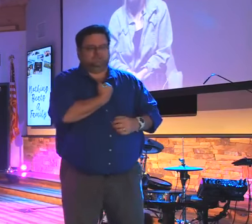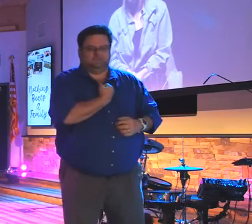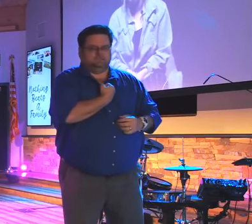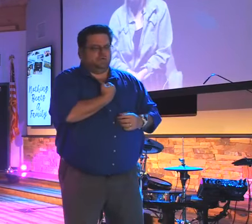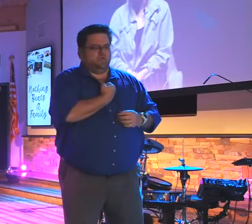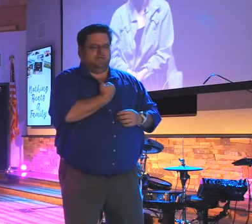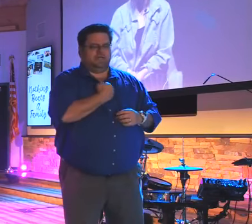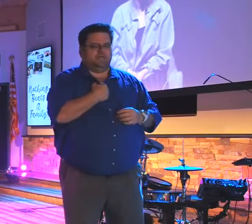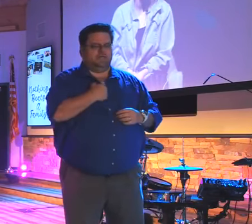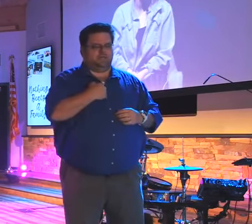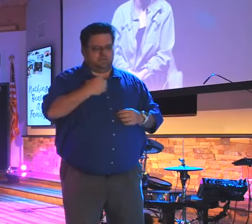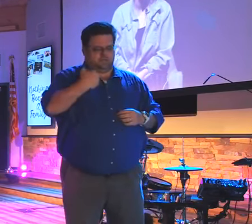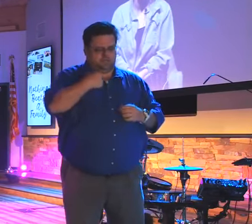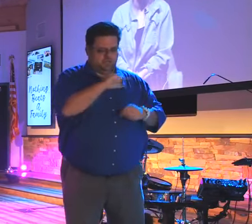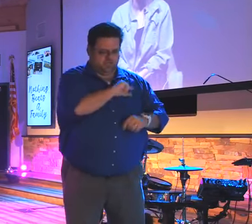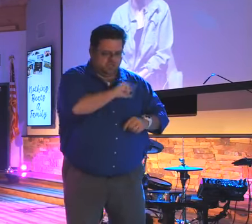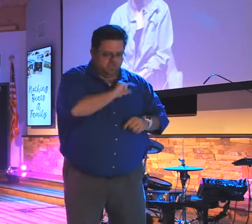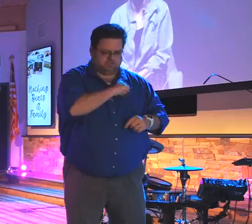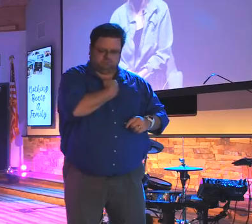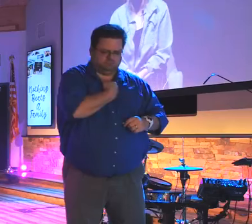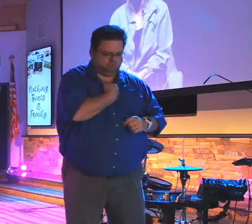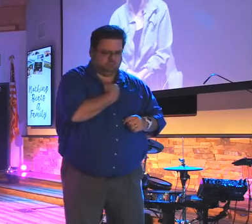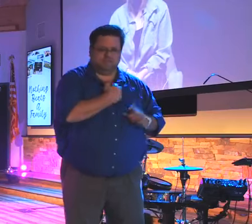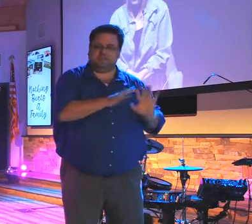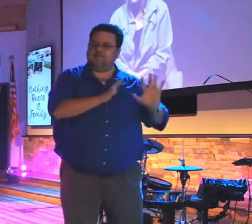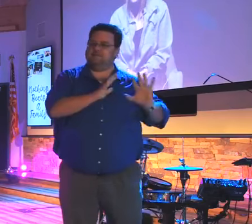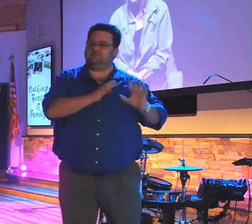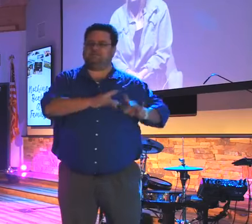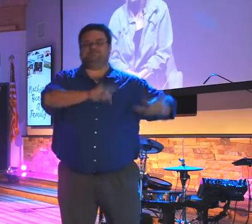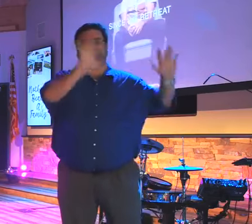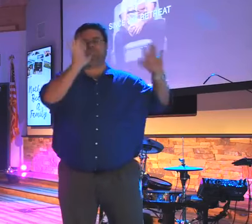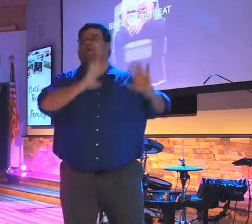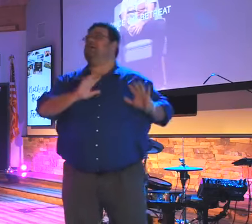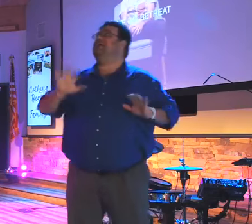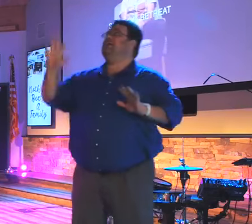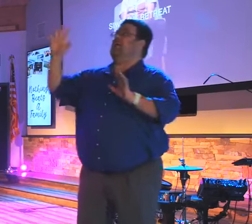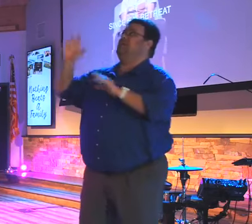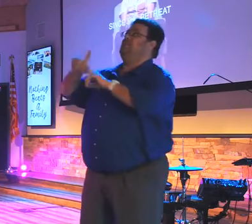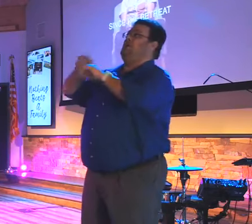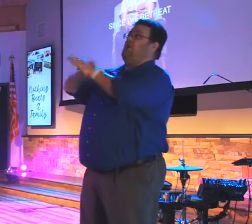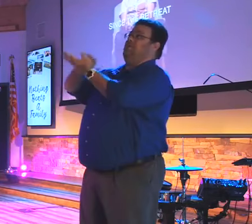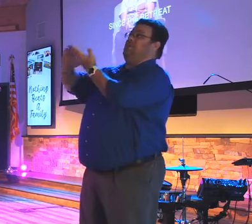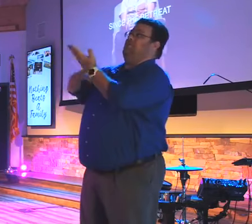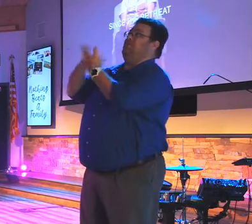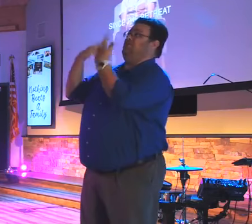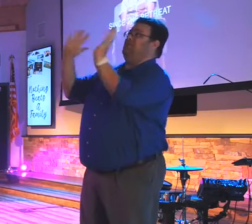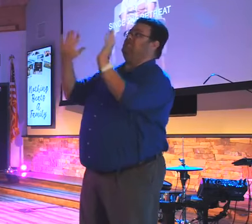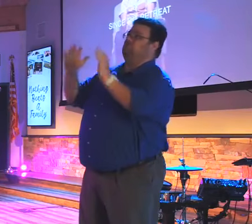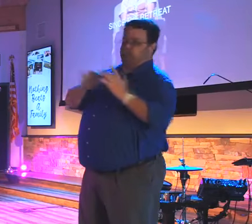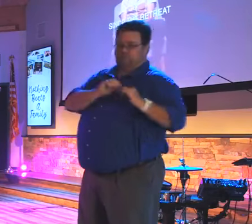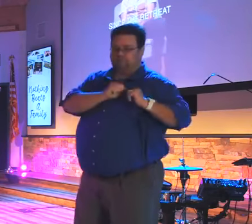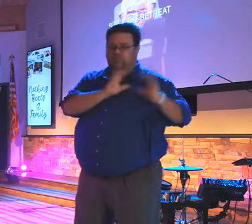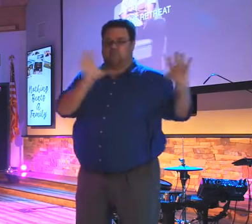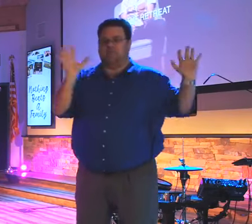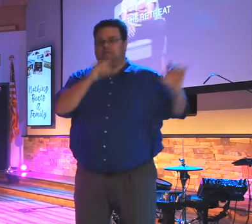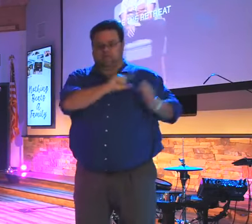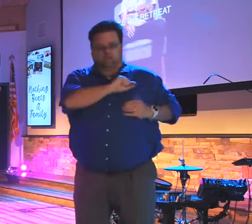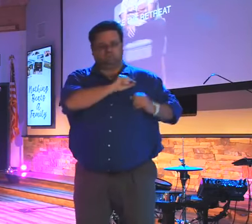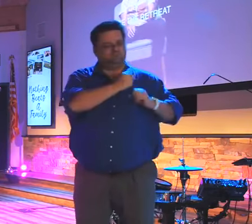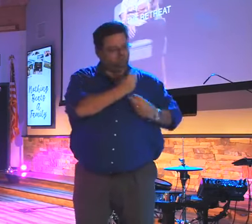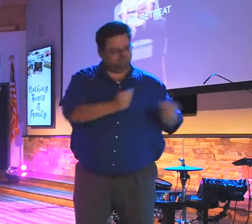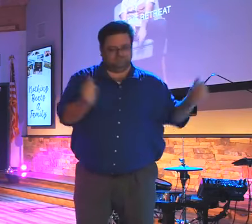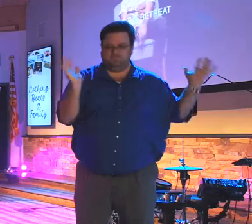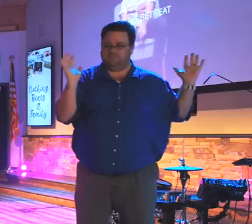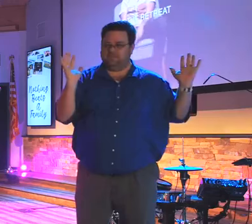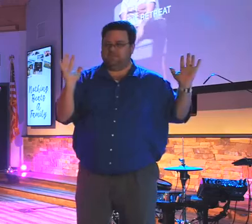with Him. No matter what I've done in my past, I can stand firm on His promises. I've just really had a peace and just a